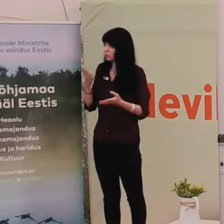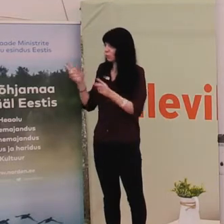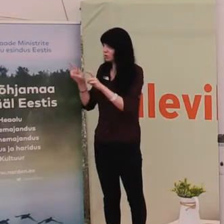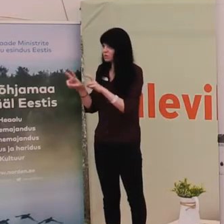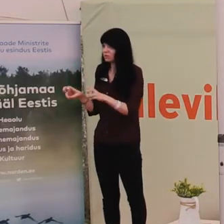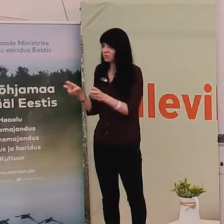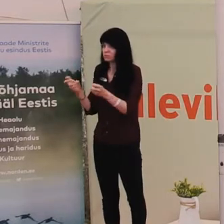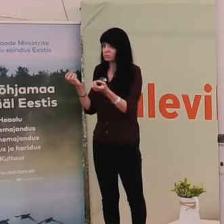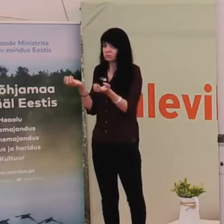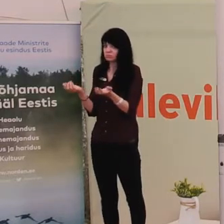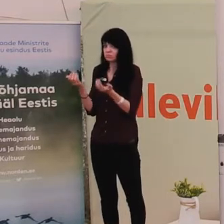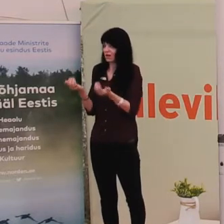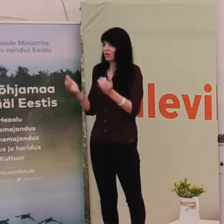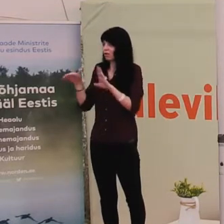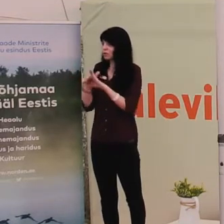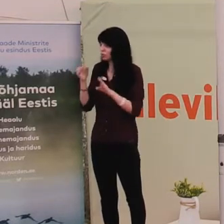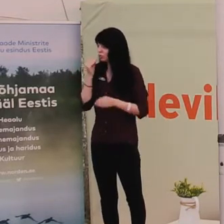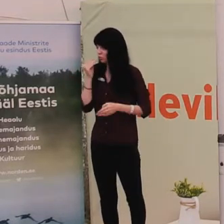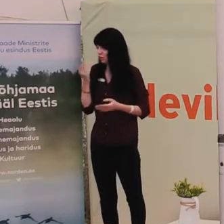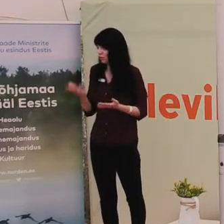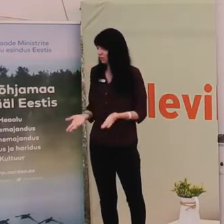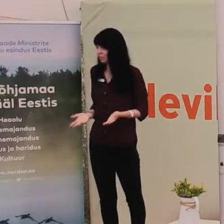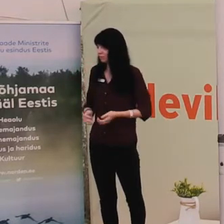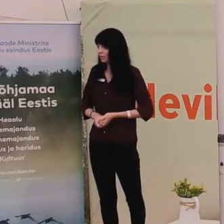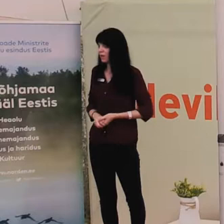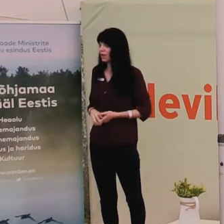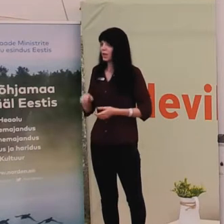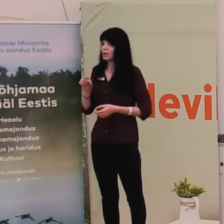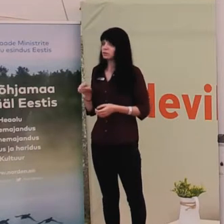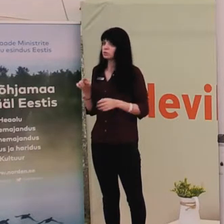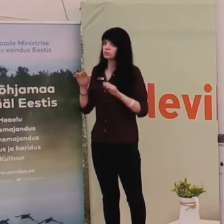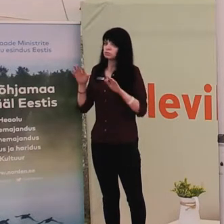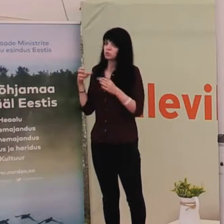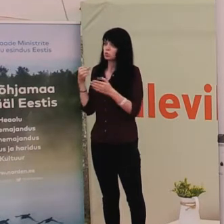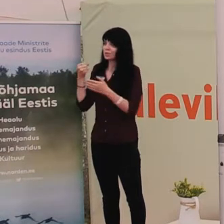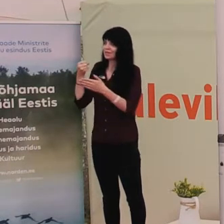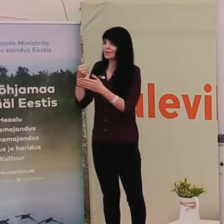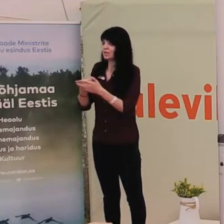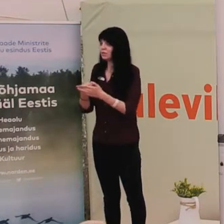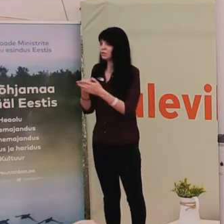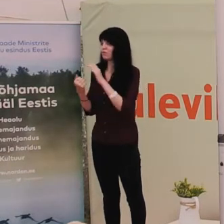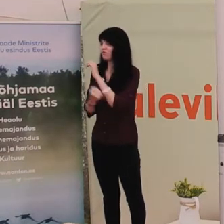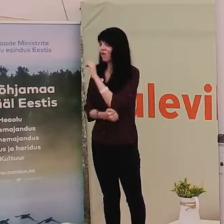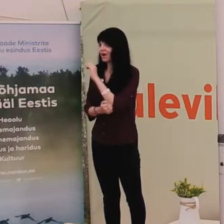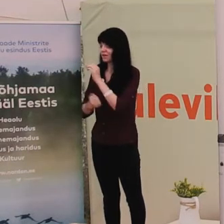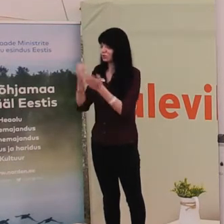night. And as long as there is extreme poverty and